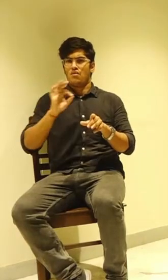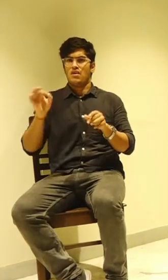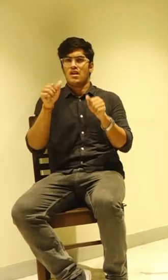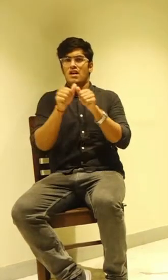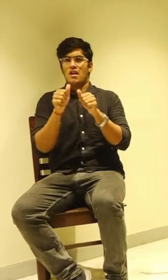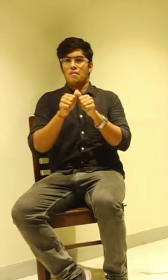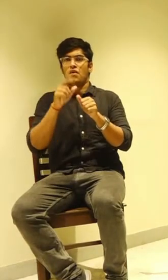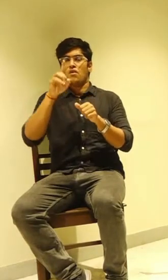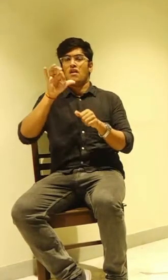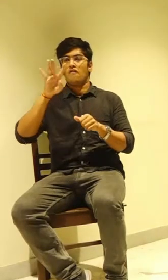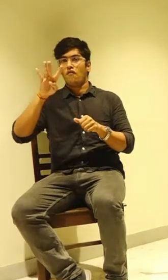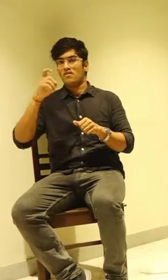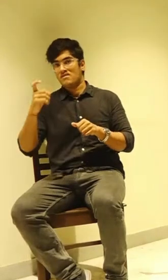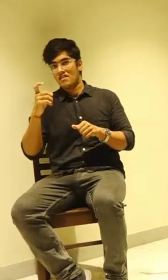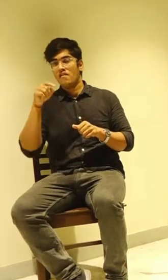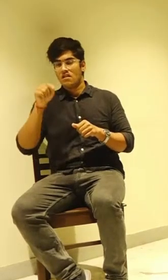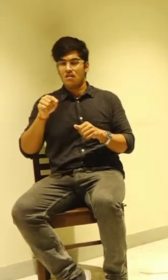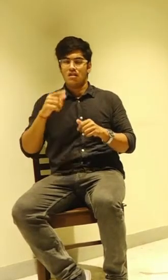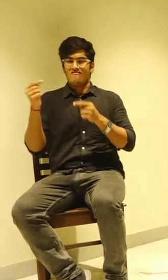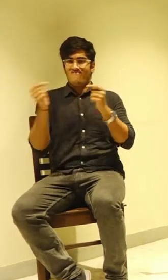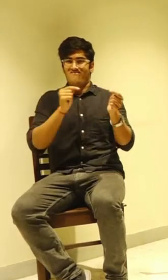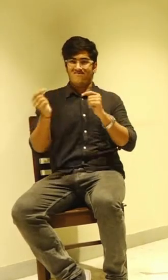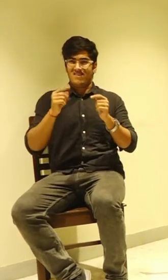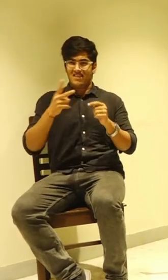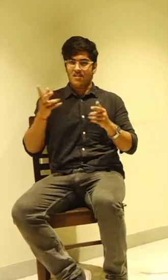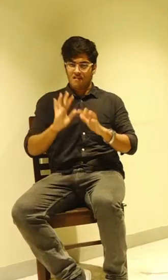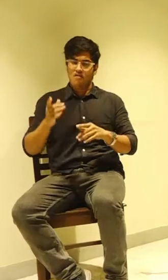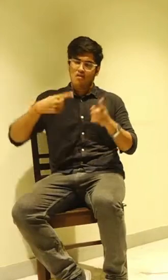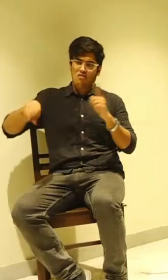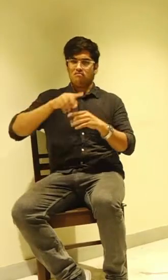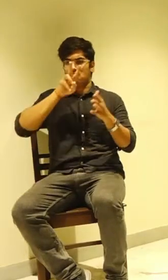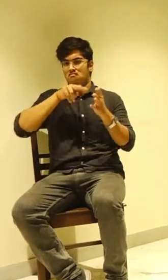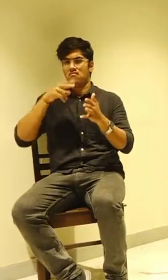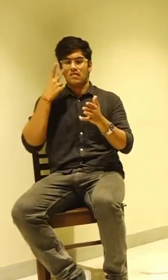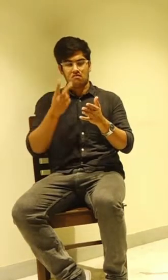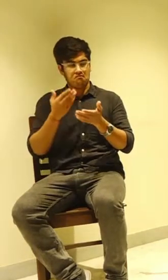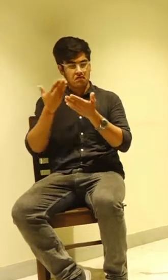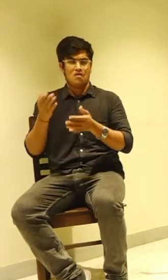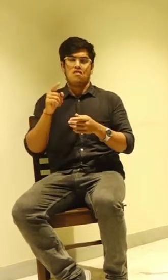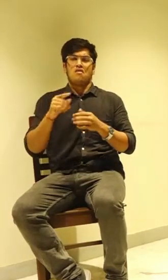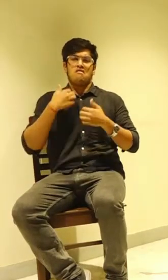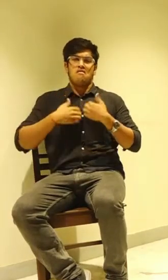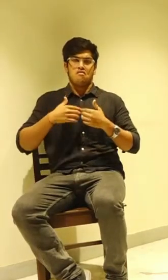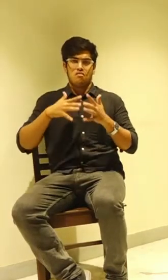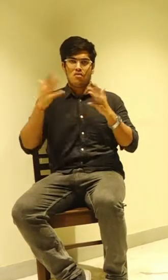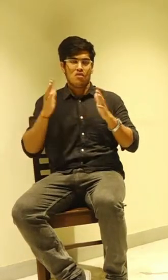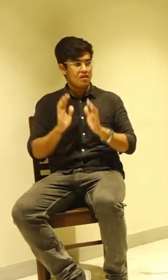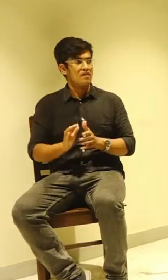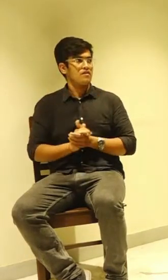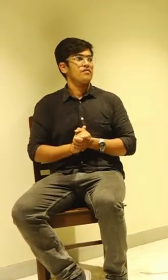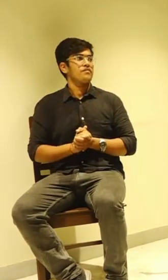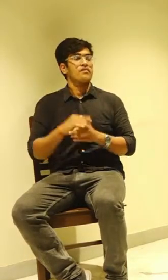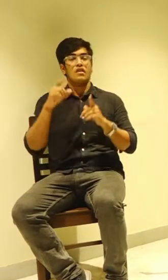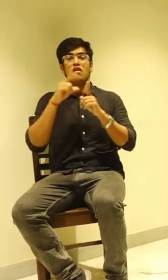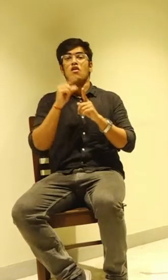of 1947. It's one of the most fascinating debates on due process. And ultimately, a due process guarantee was